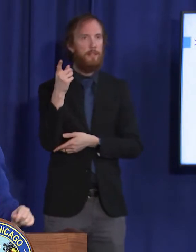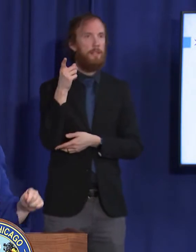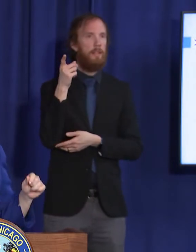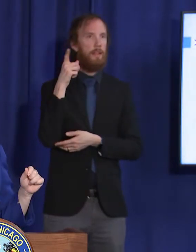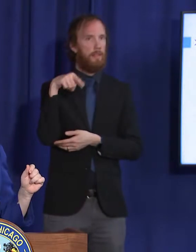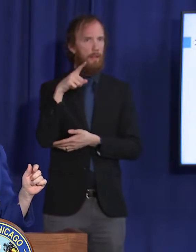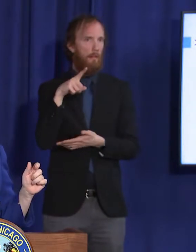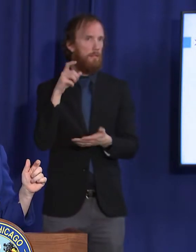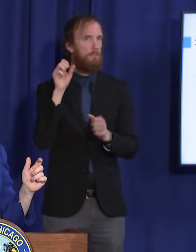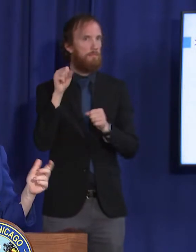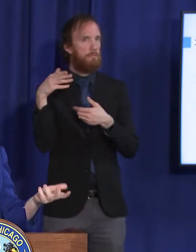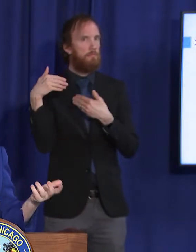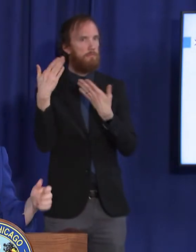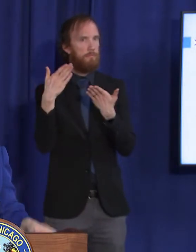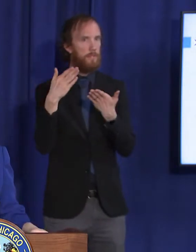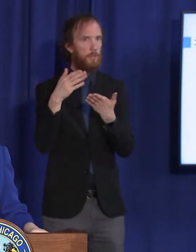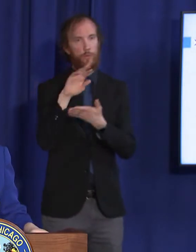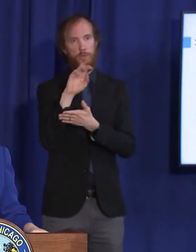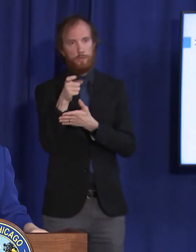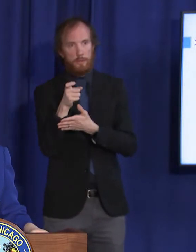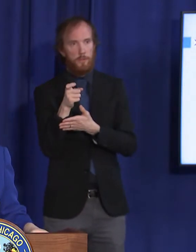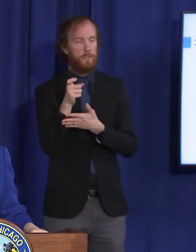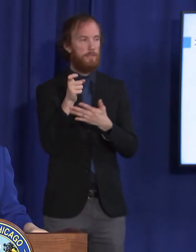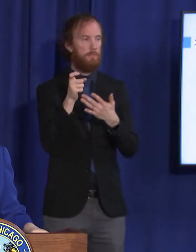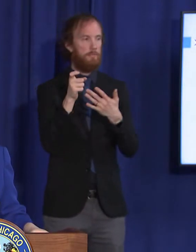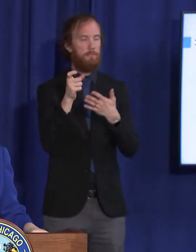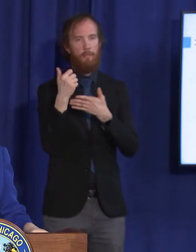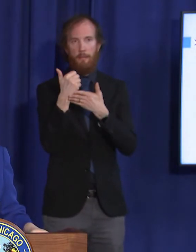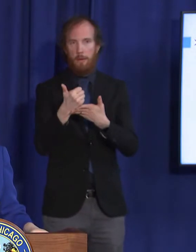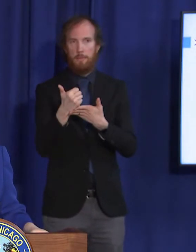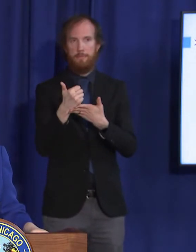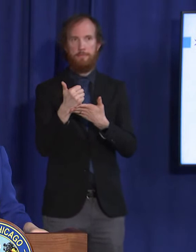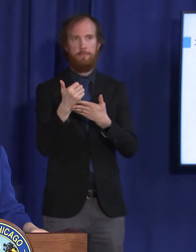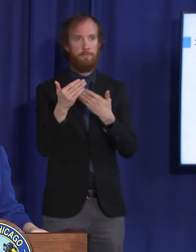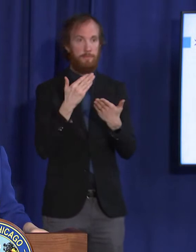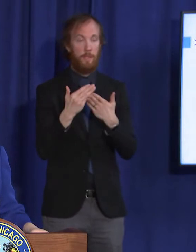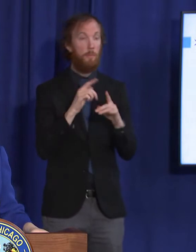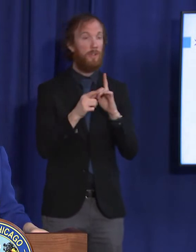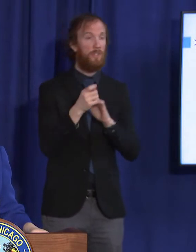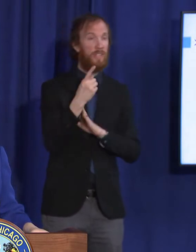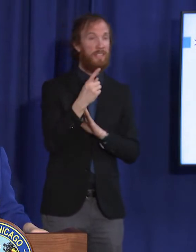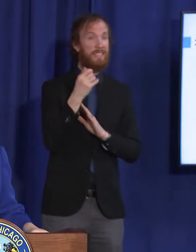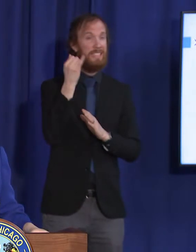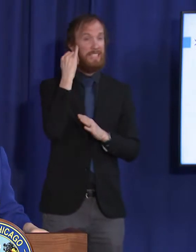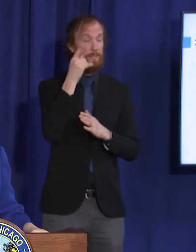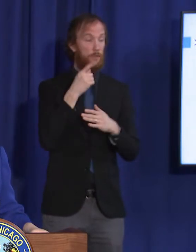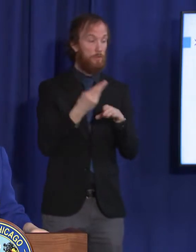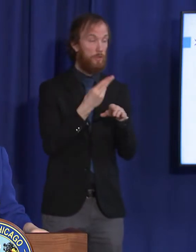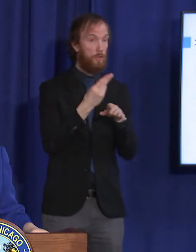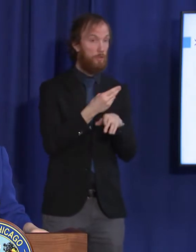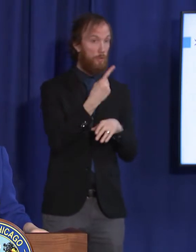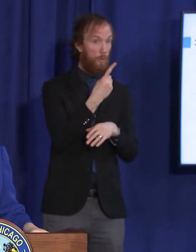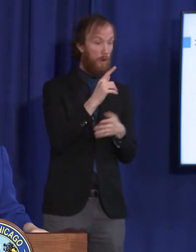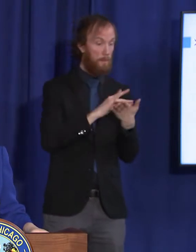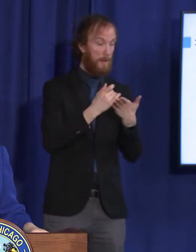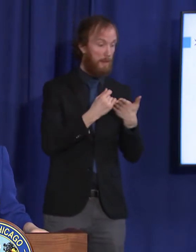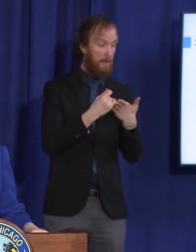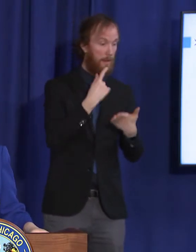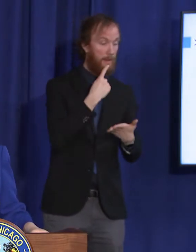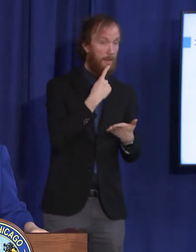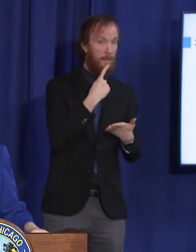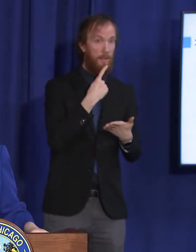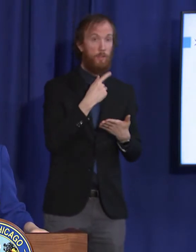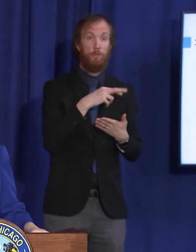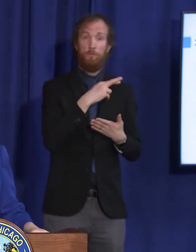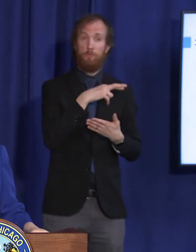But one of the oral medications cut the risk of getting hospitalized by almost